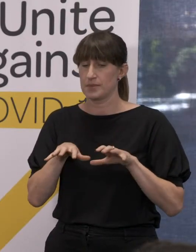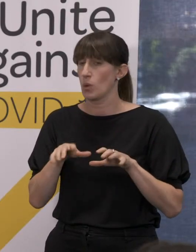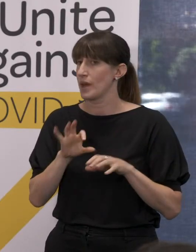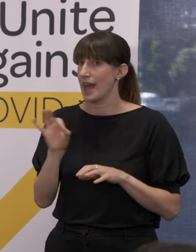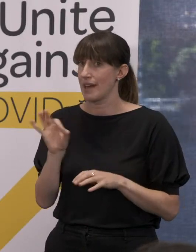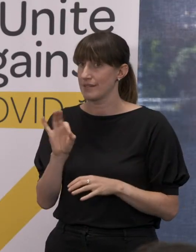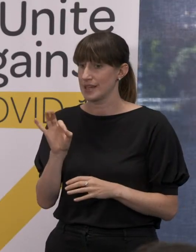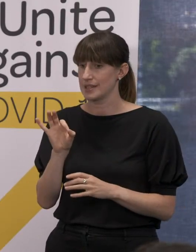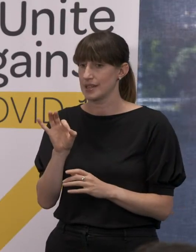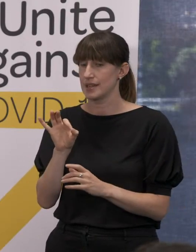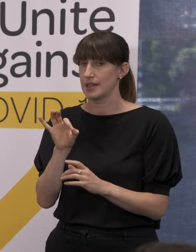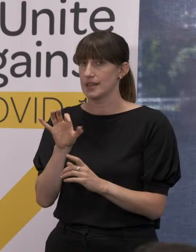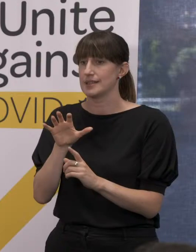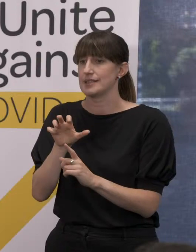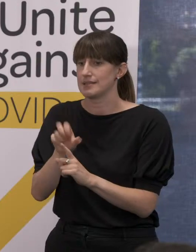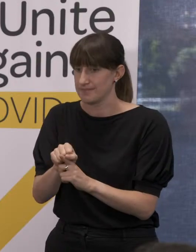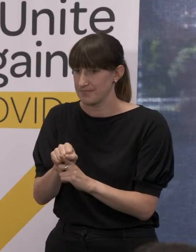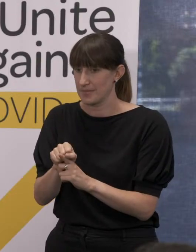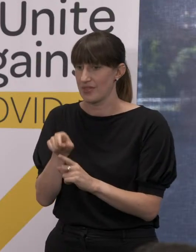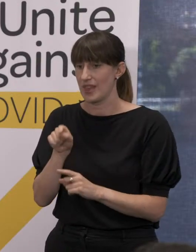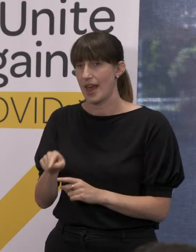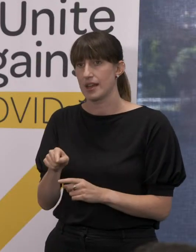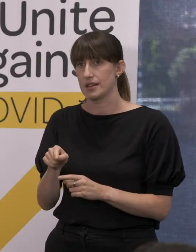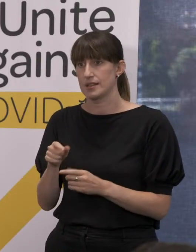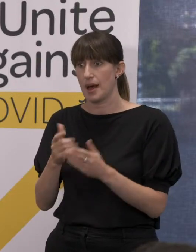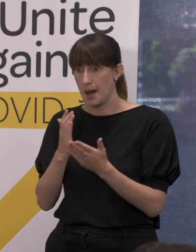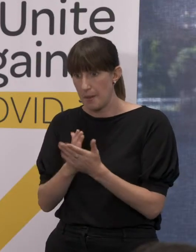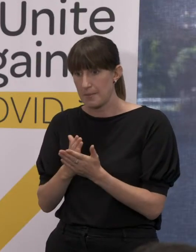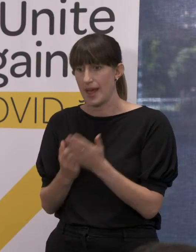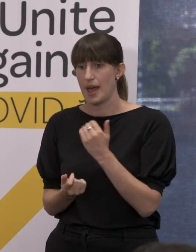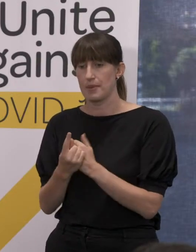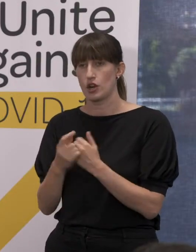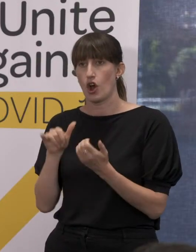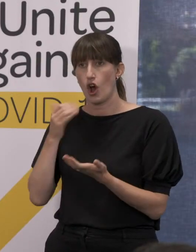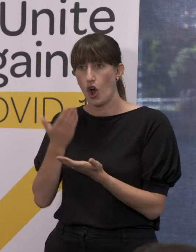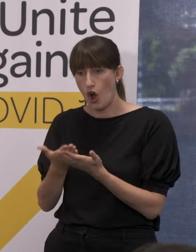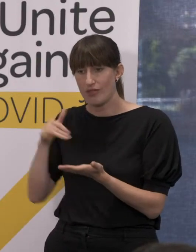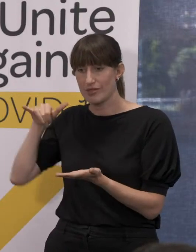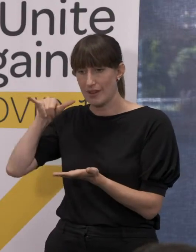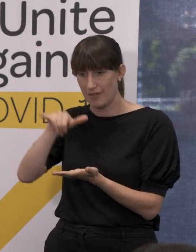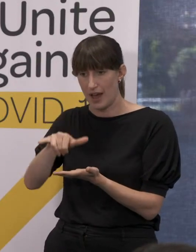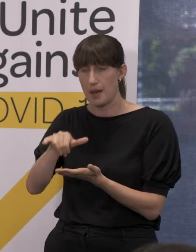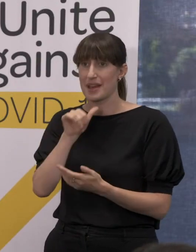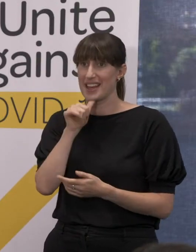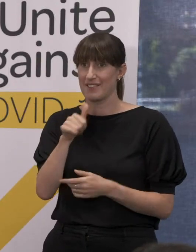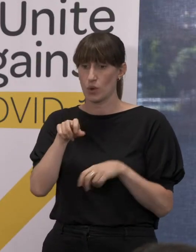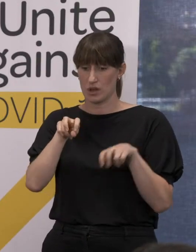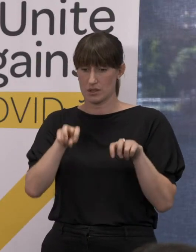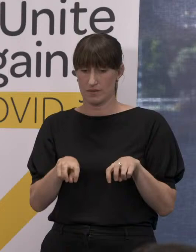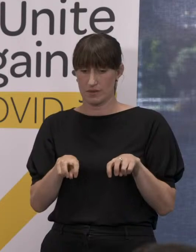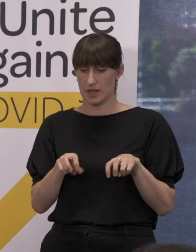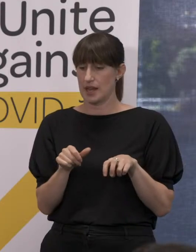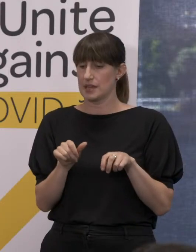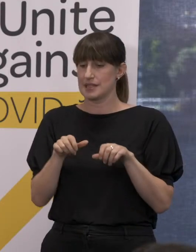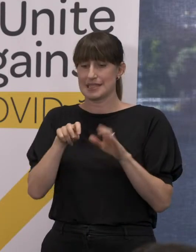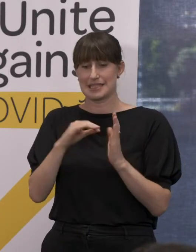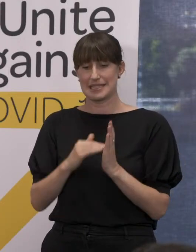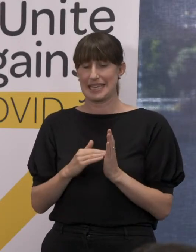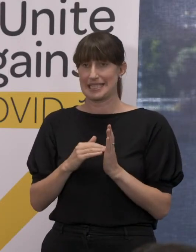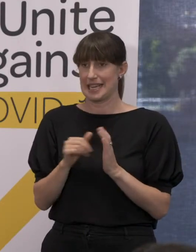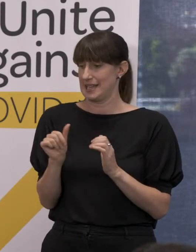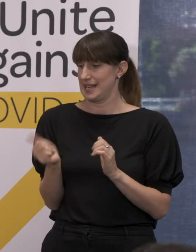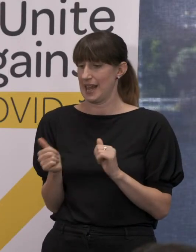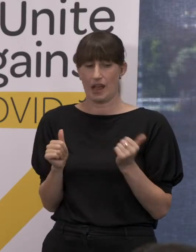is my recollection from those recent flights, but obviously anyone who's on a flight and sat next to or near any of those